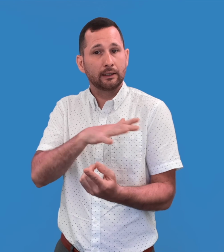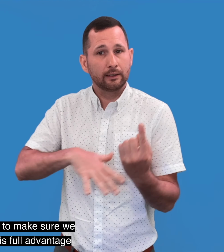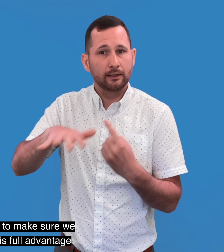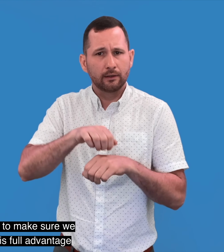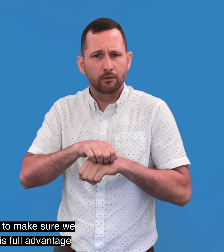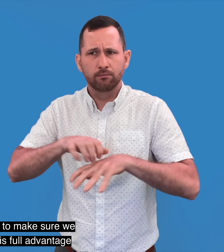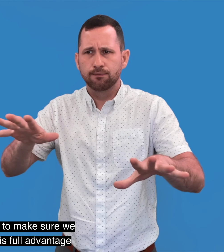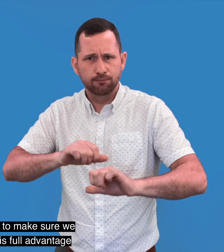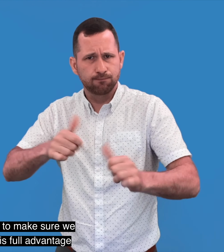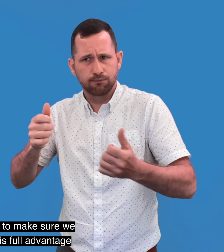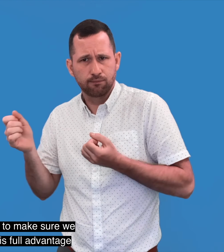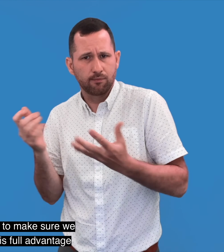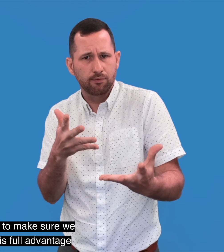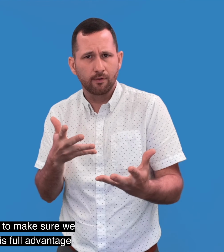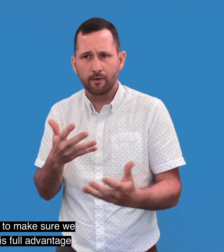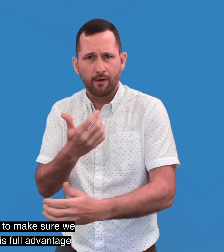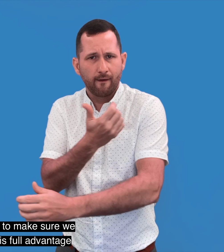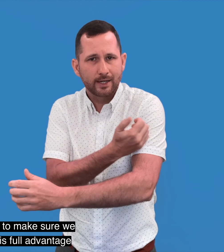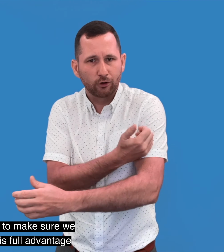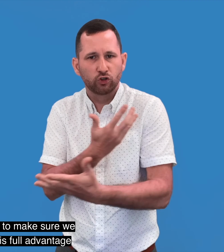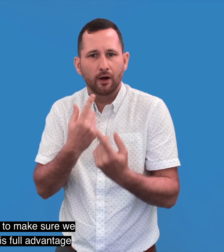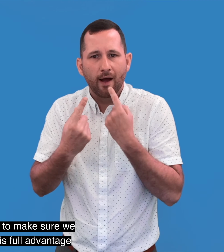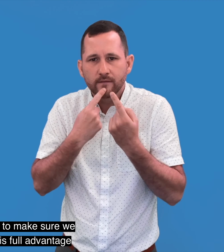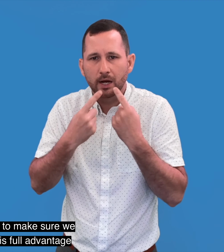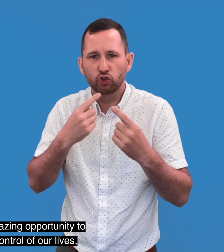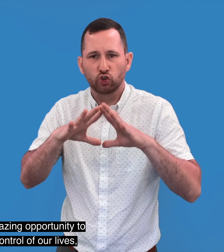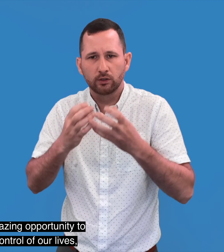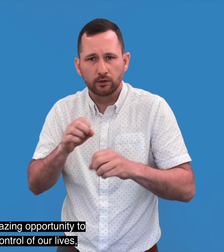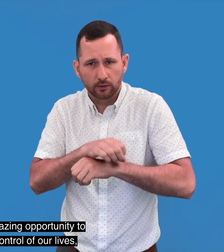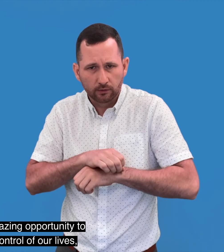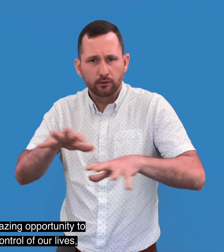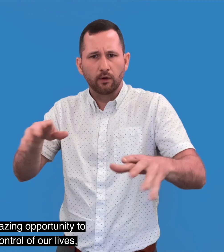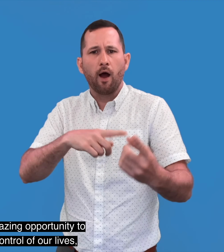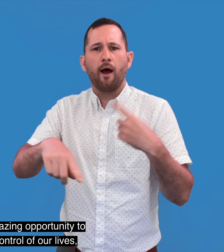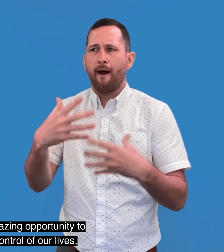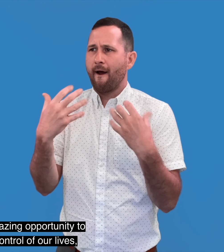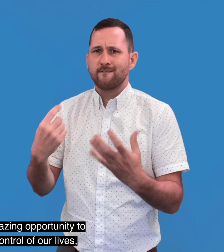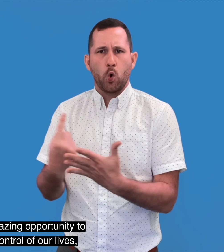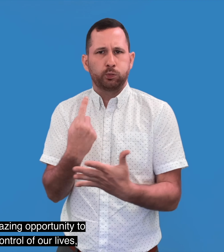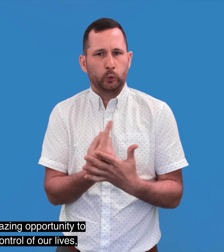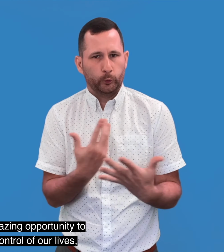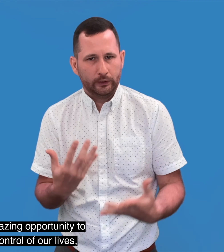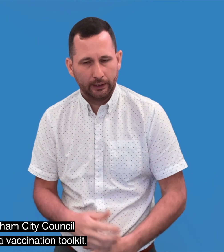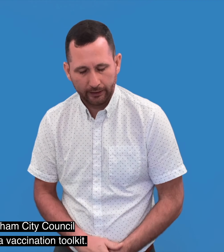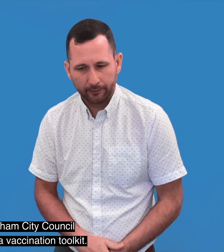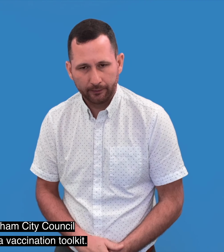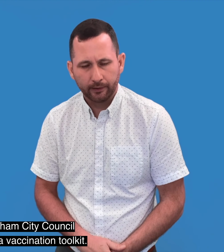And so, to make sure we take this full advantage of this amazing opportunity to regain control of our lives, Birmingham City Council